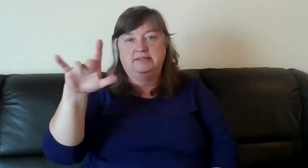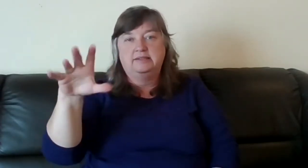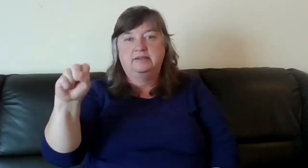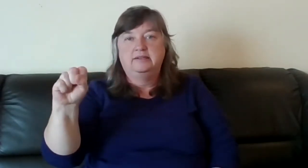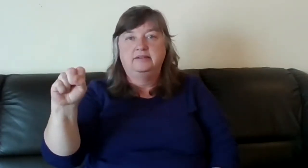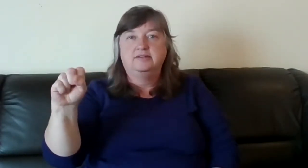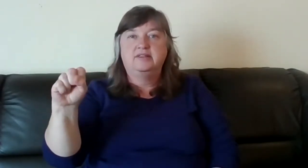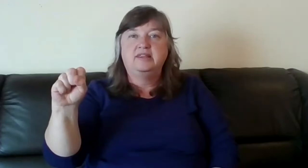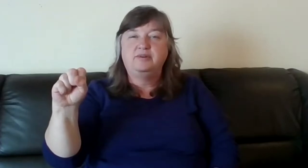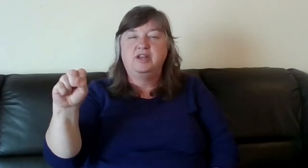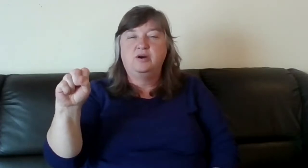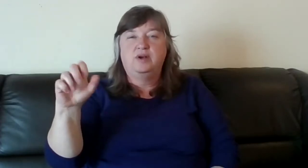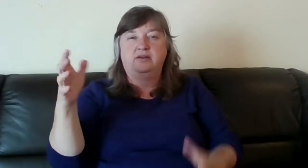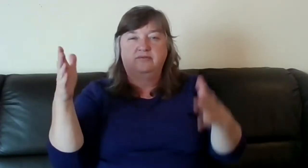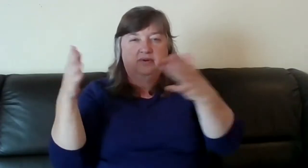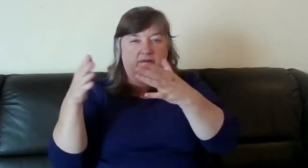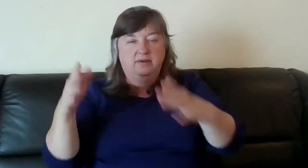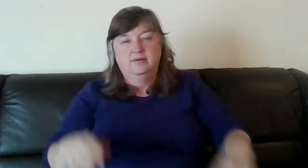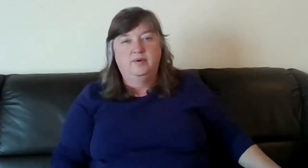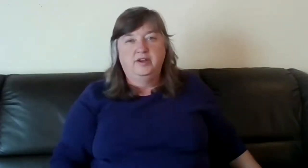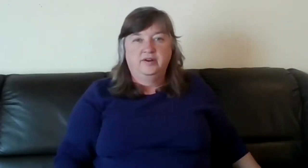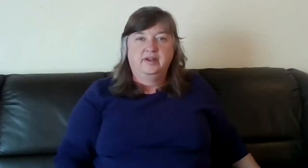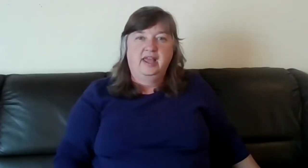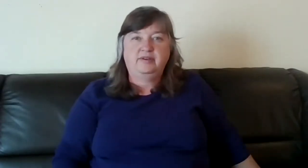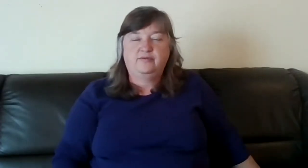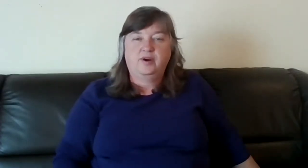Skittles. So then they would know kind of what you're aiming for.